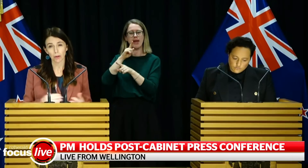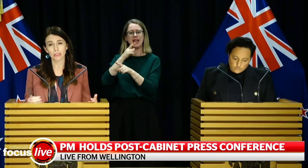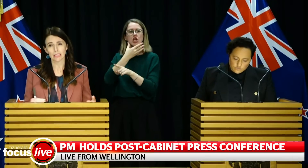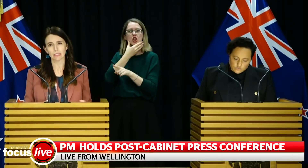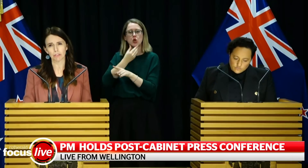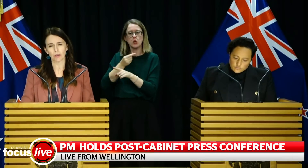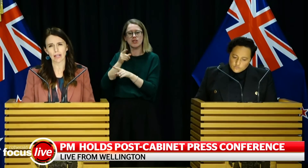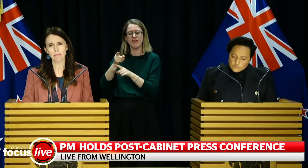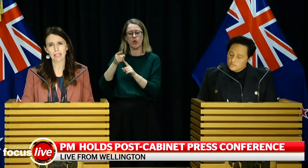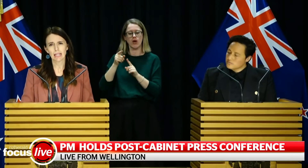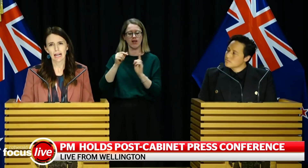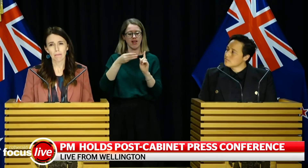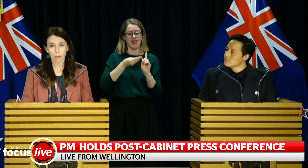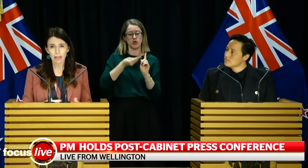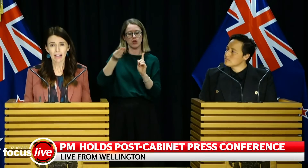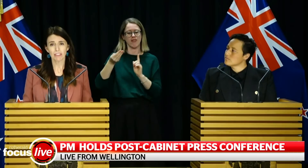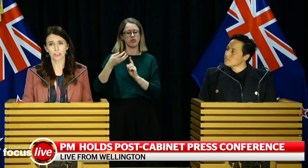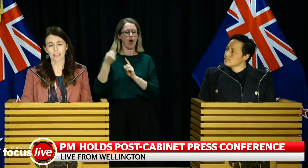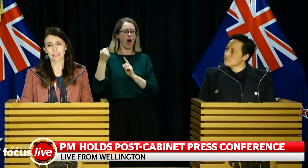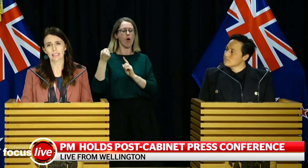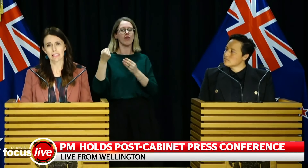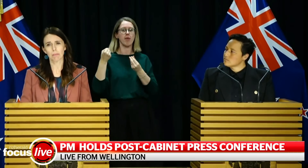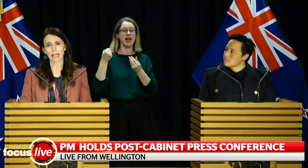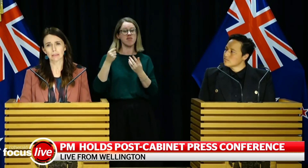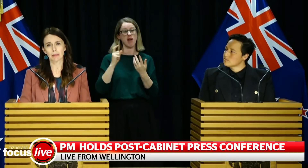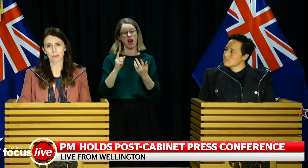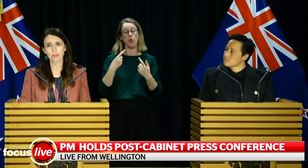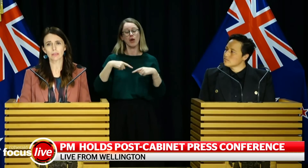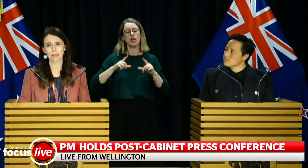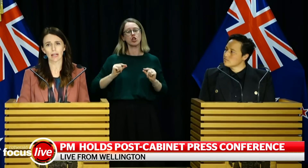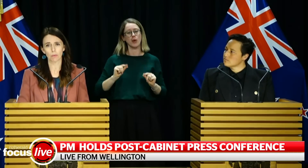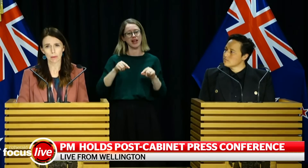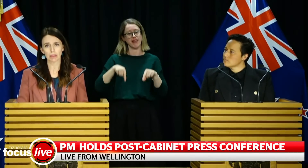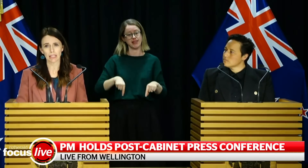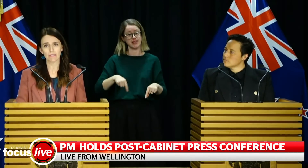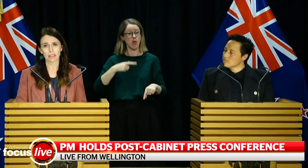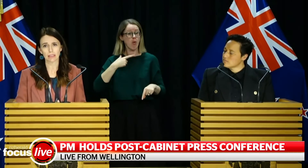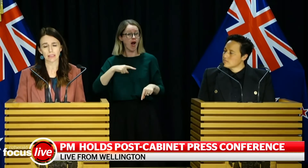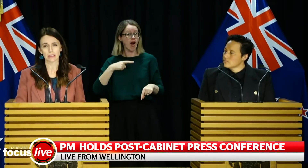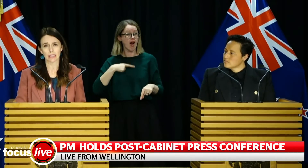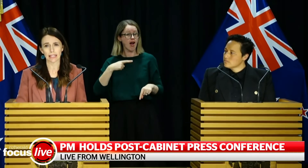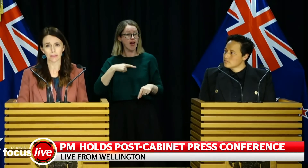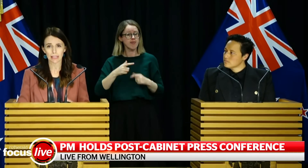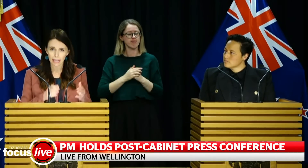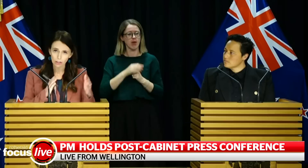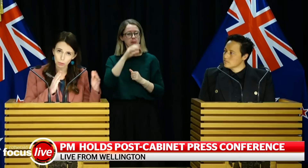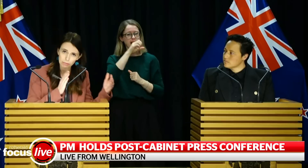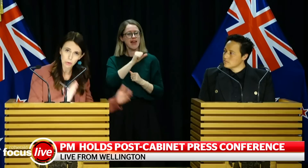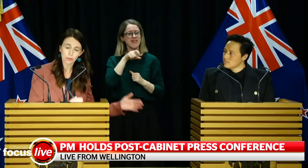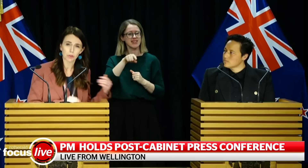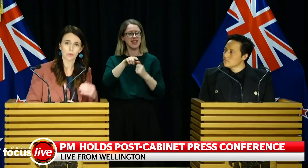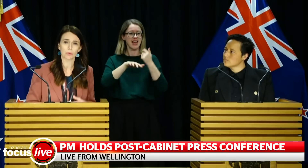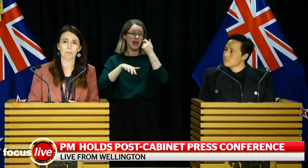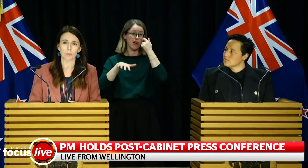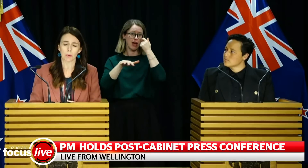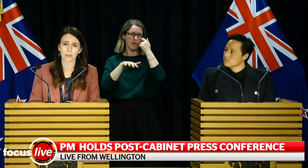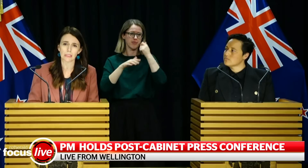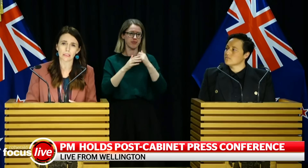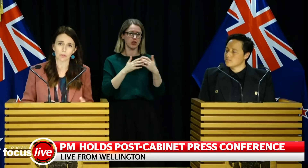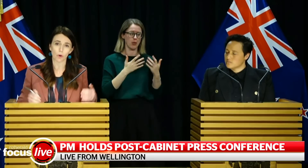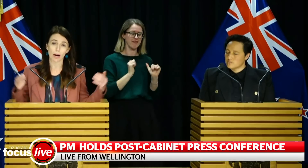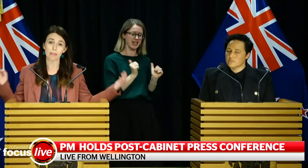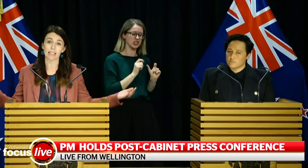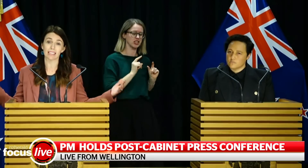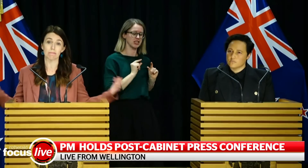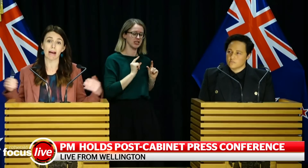hold the proceeds of crime. But we are venturing into this space because we believe that this is an area, now that we've moved on criminal